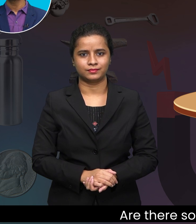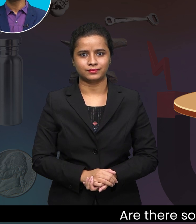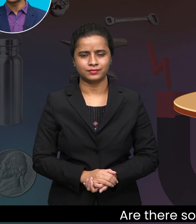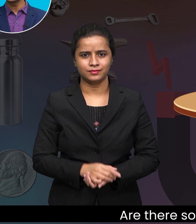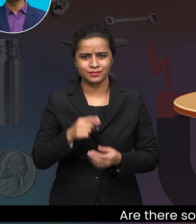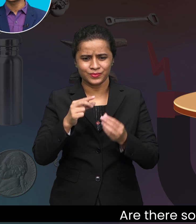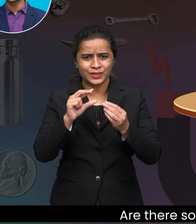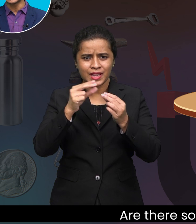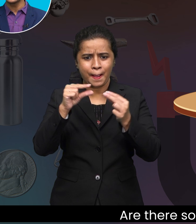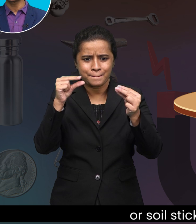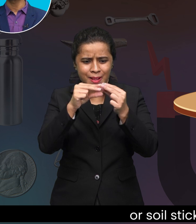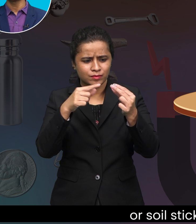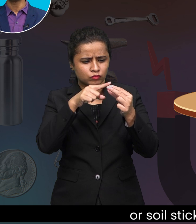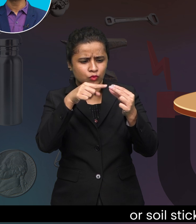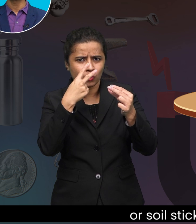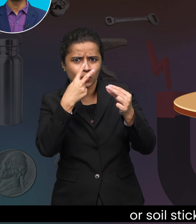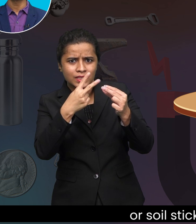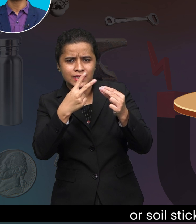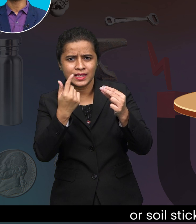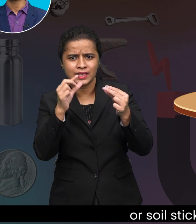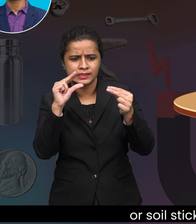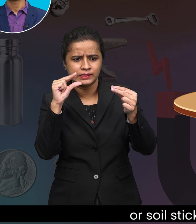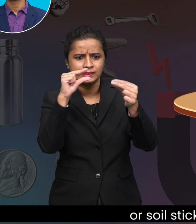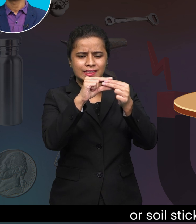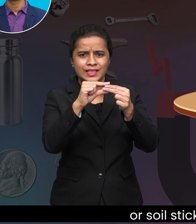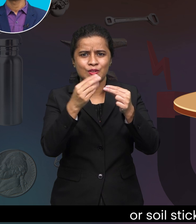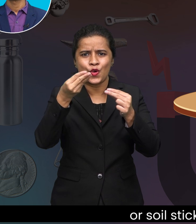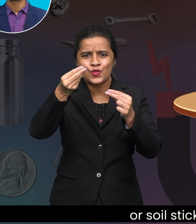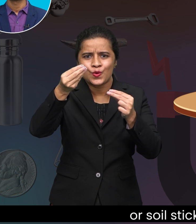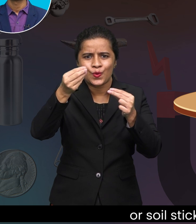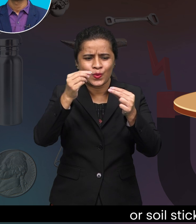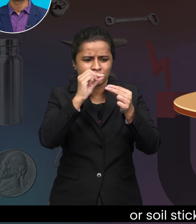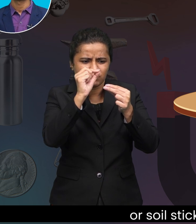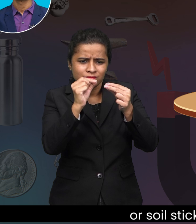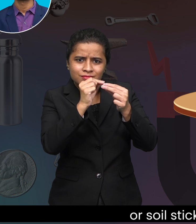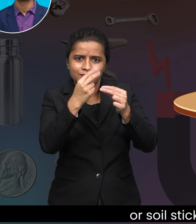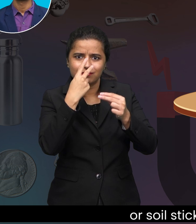Are there some particles of sand or soil sticking to the magnet?